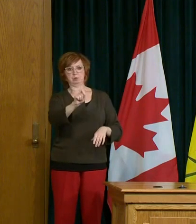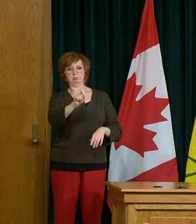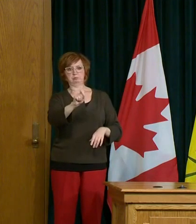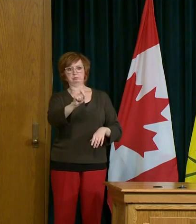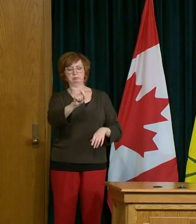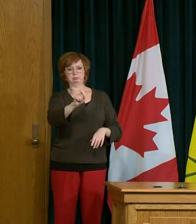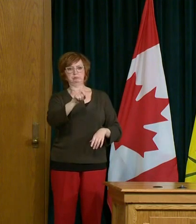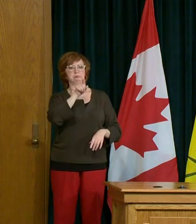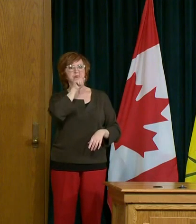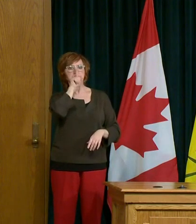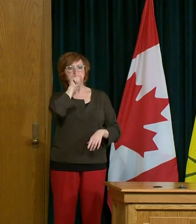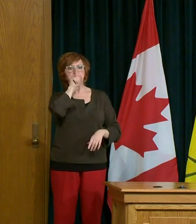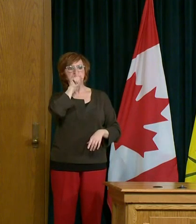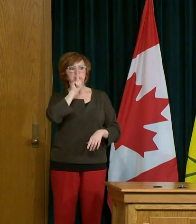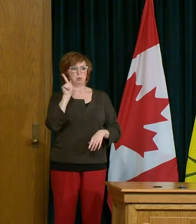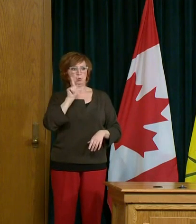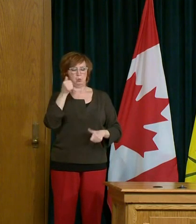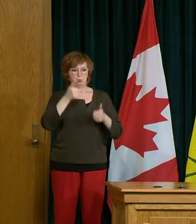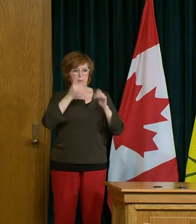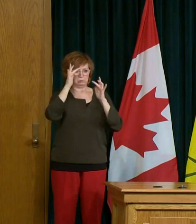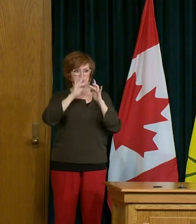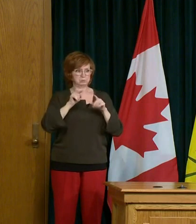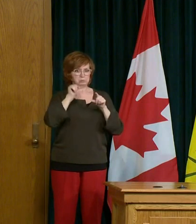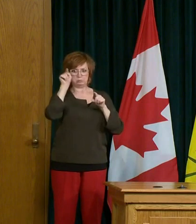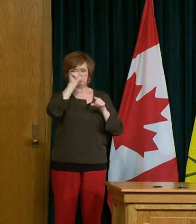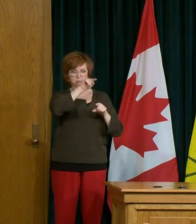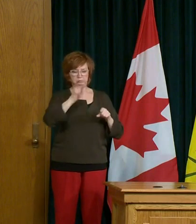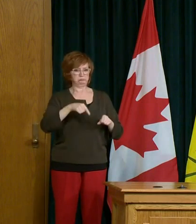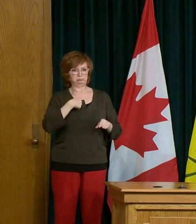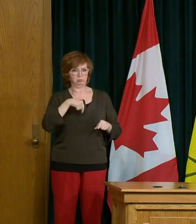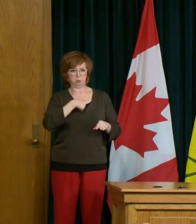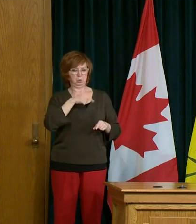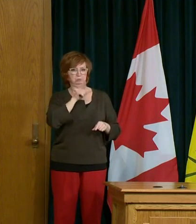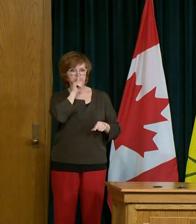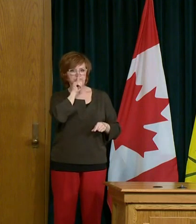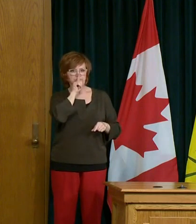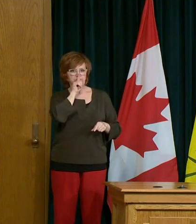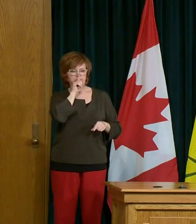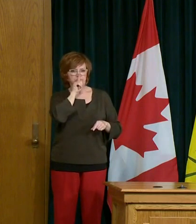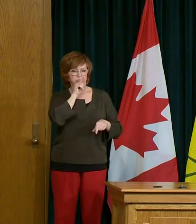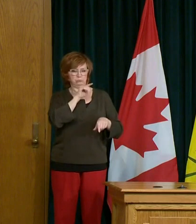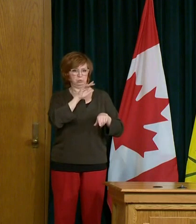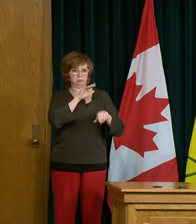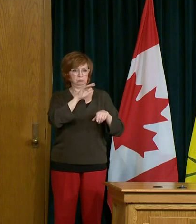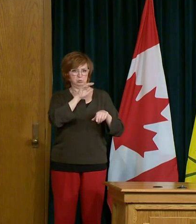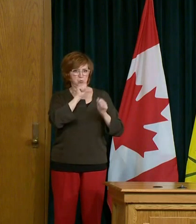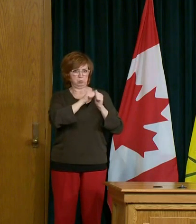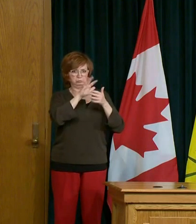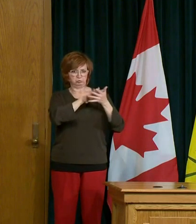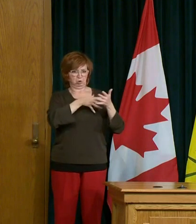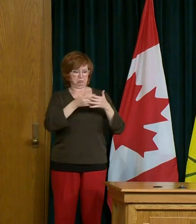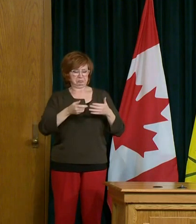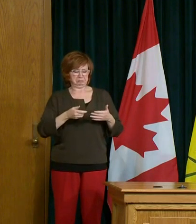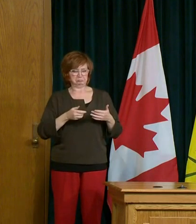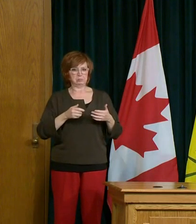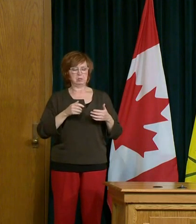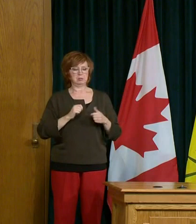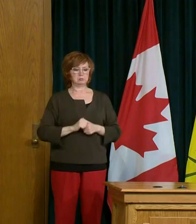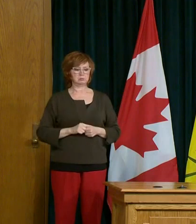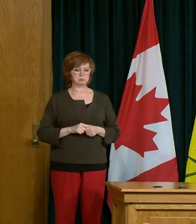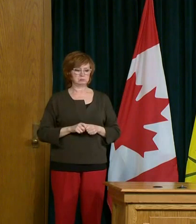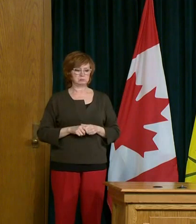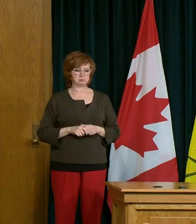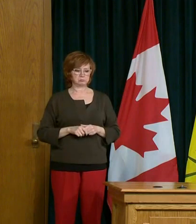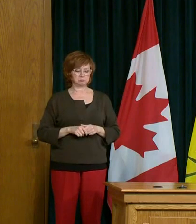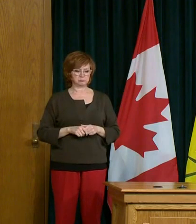another, we were not recounting that, so we had a lower number. And in the SHA, of course, the daily bed census is for a